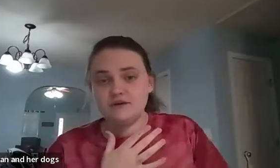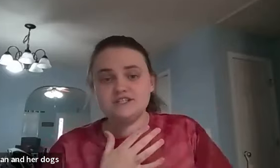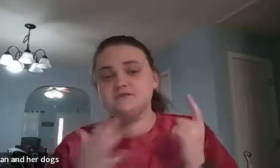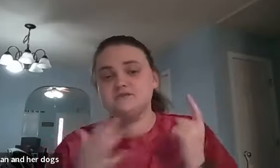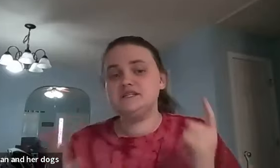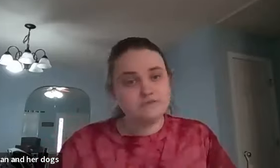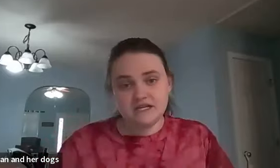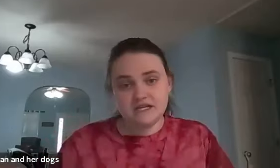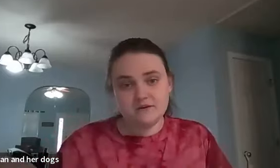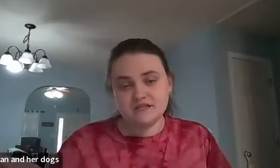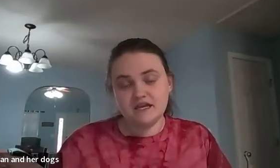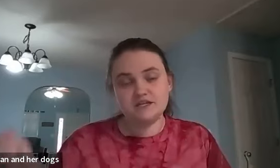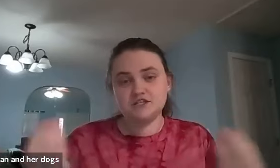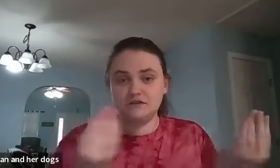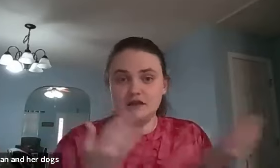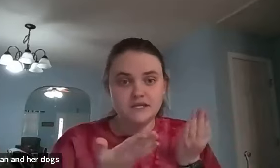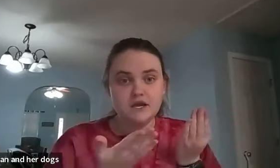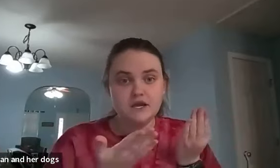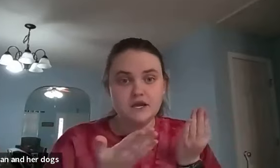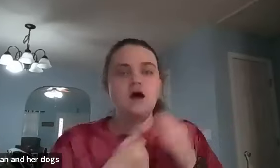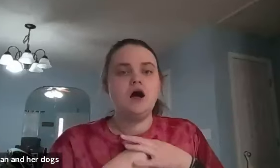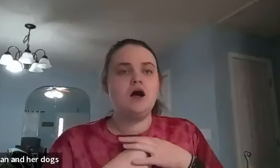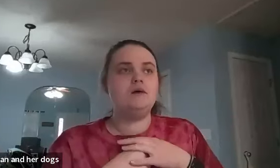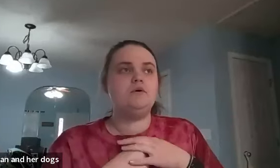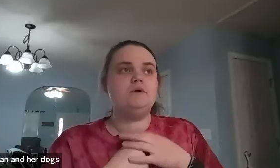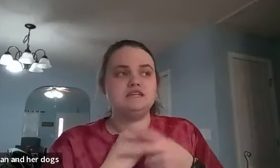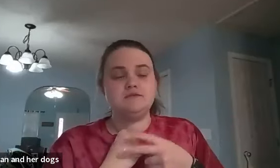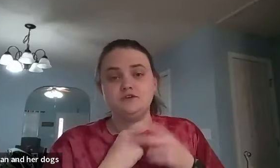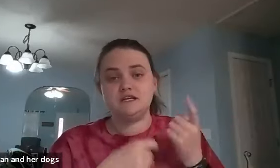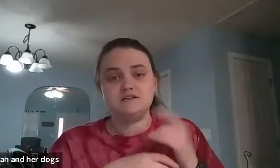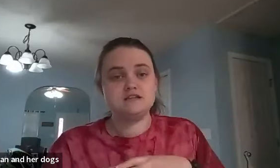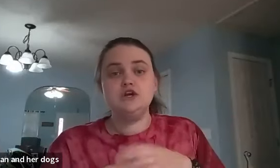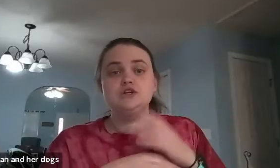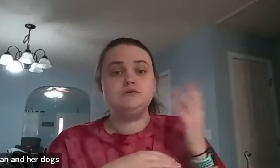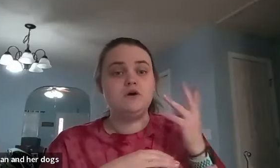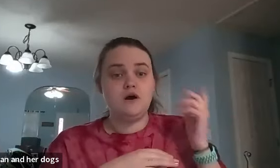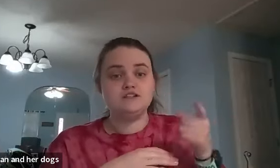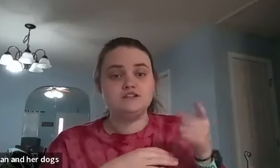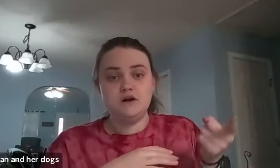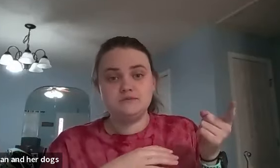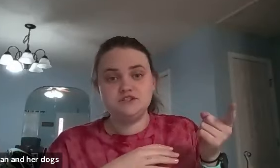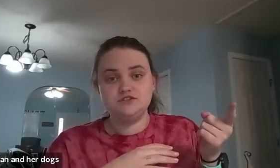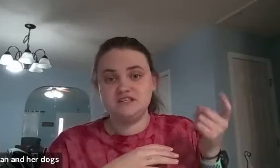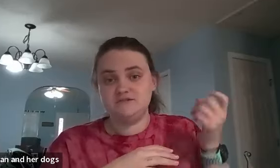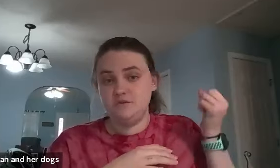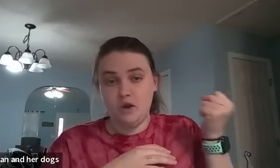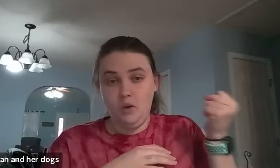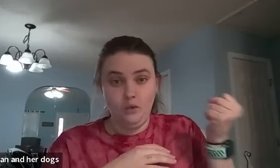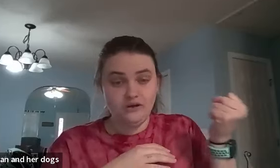questions, please feel free to email Miss Katie. She will let me know. We can save them for next class. Also welcome to just, if you want to hold on to it